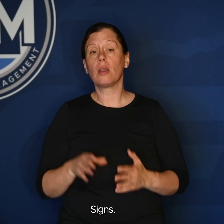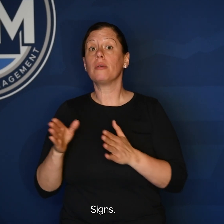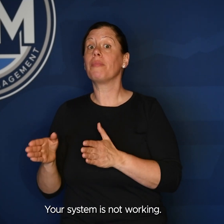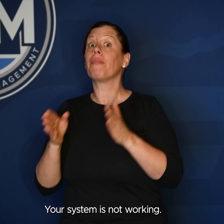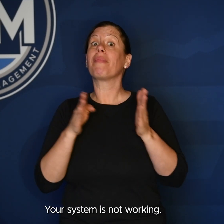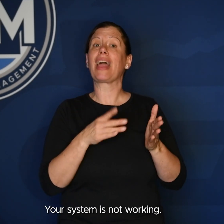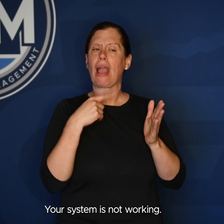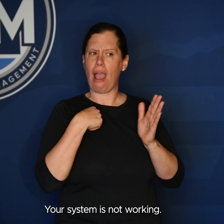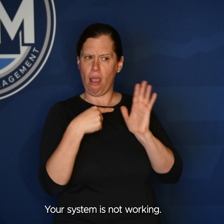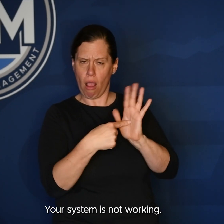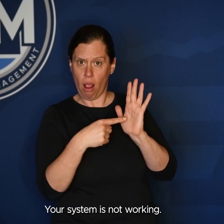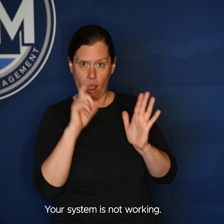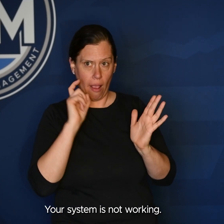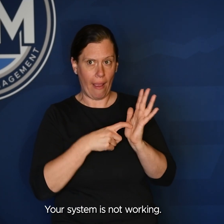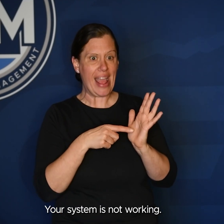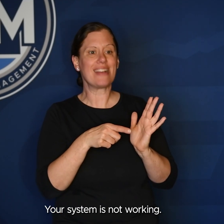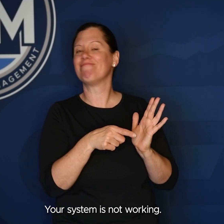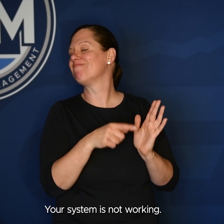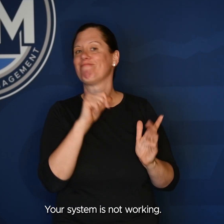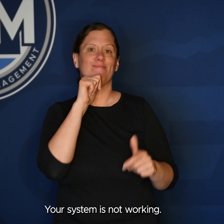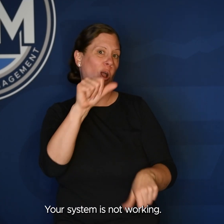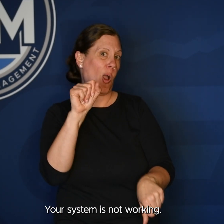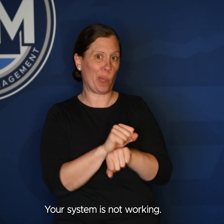Signs your system is not working.